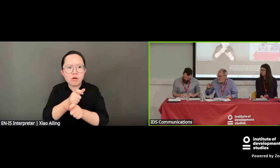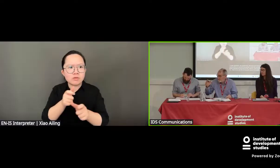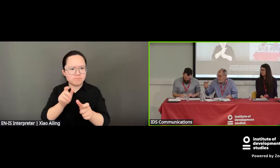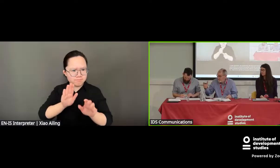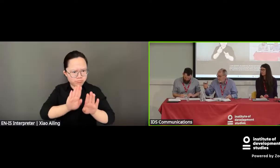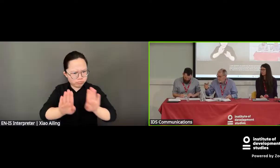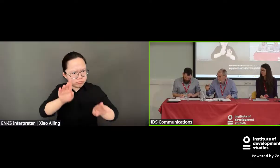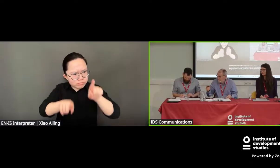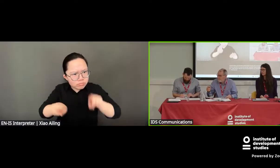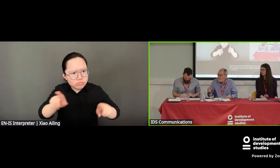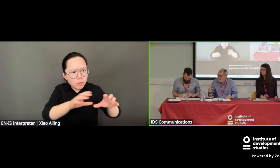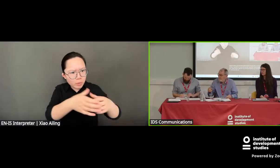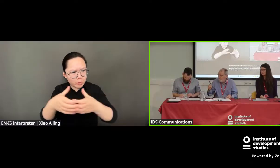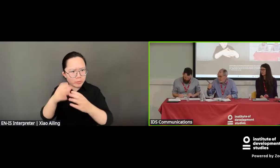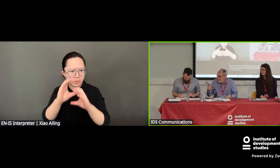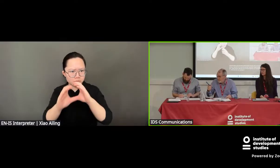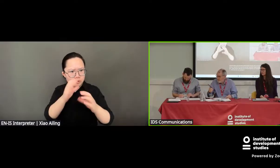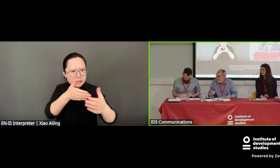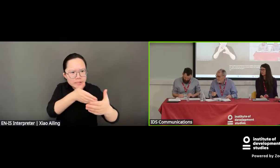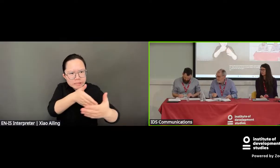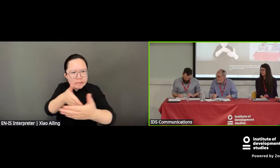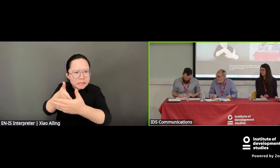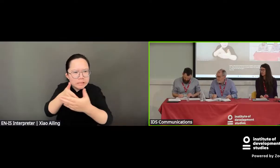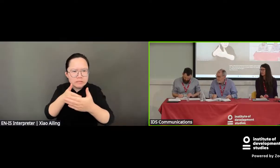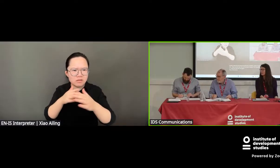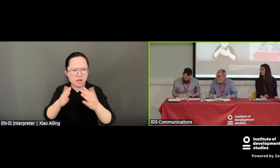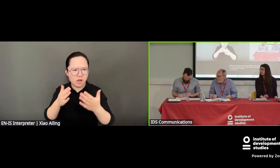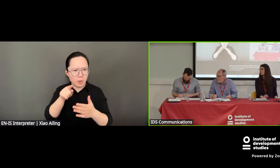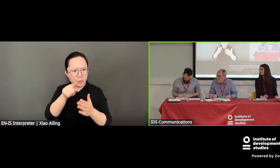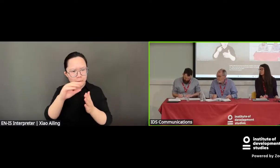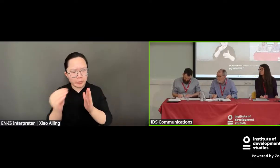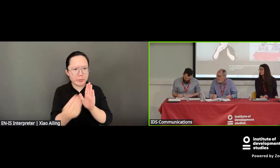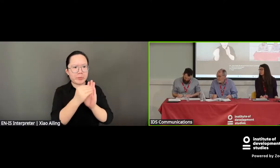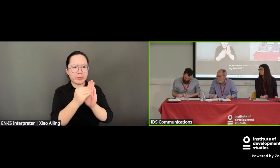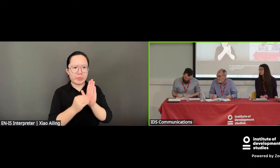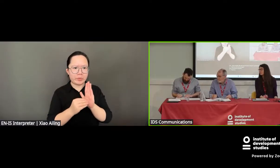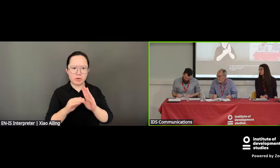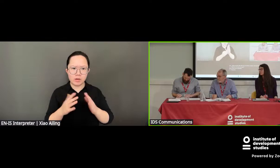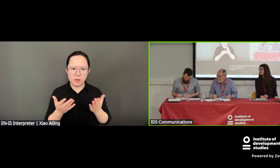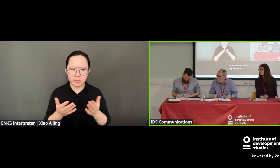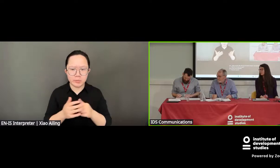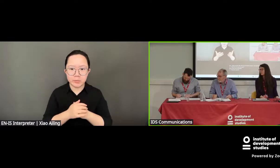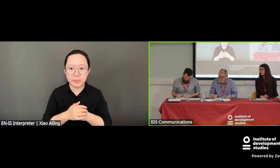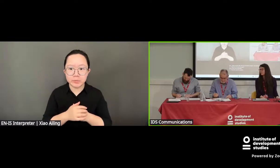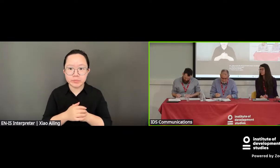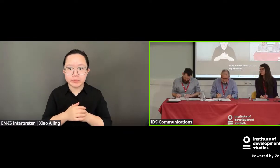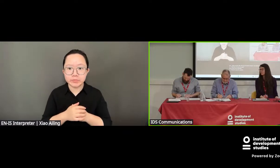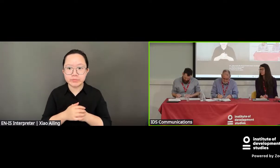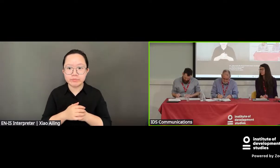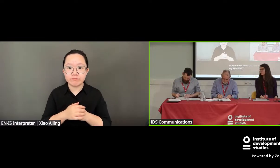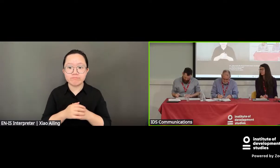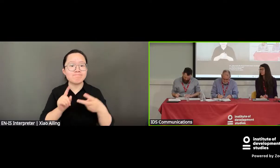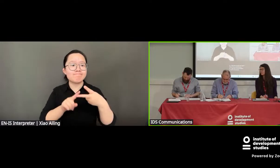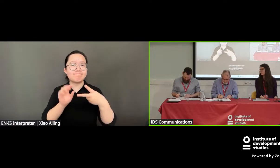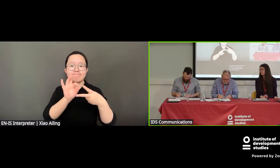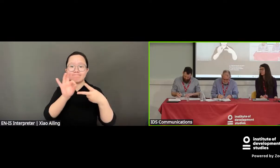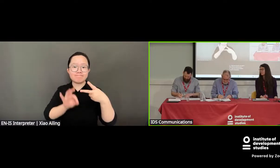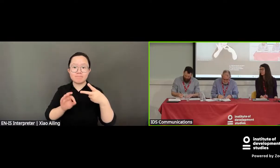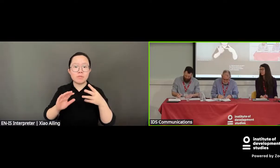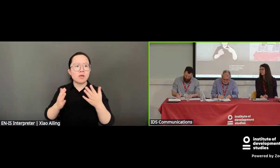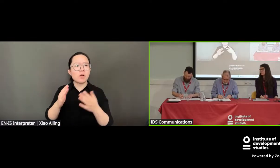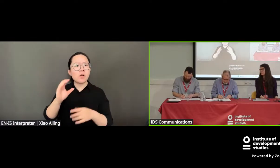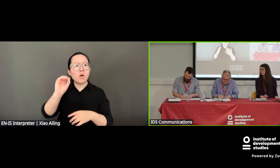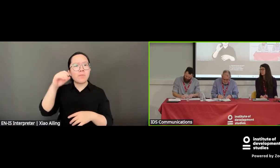second question? Or that's the same question. Yeah. And there's another question. How do you see the position of OPD wings representing a person